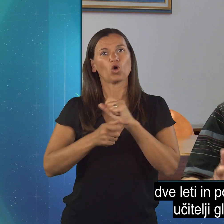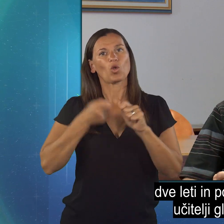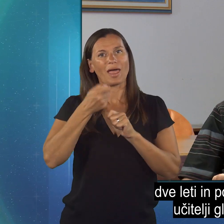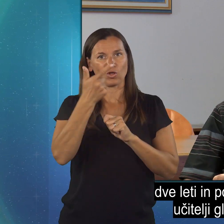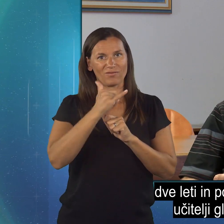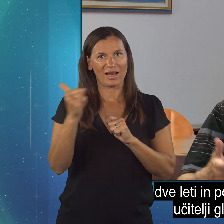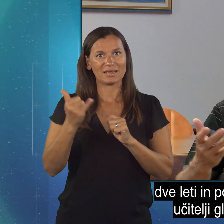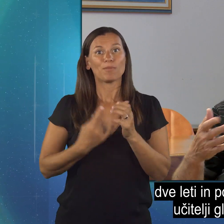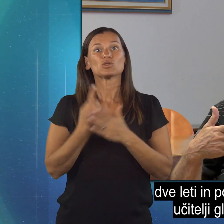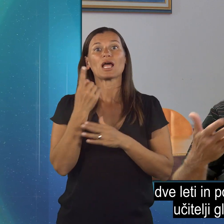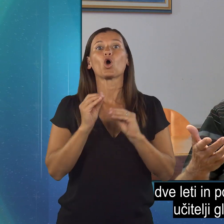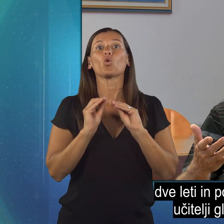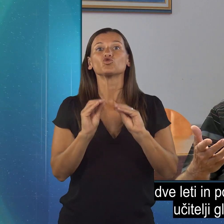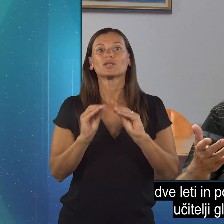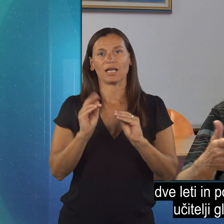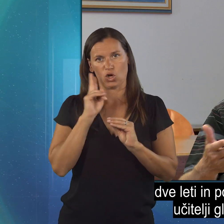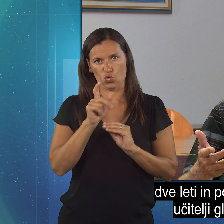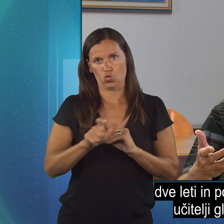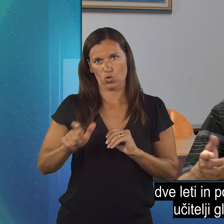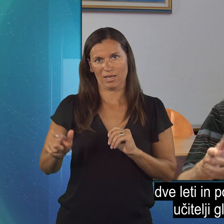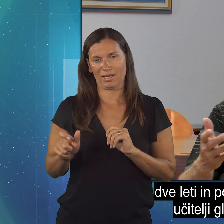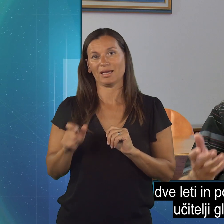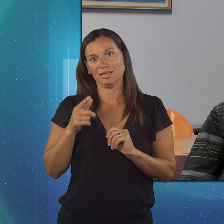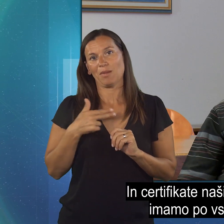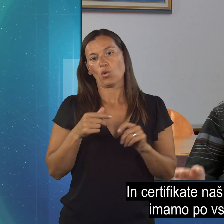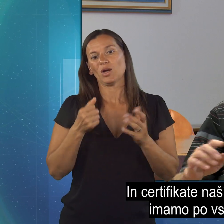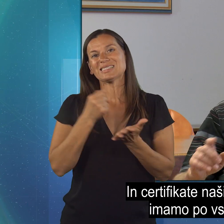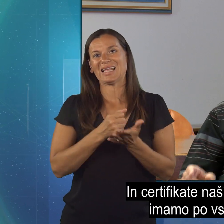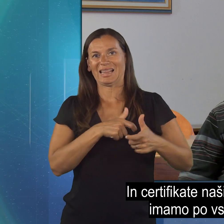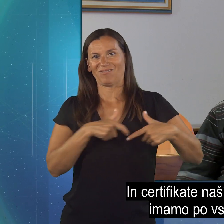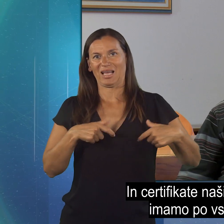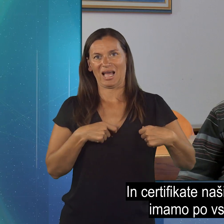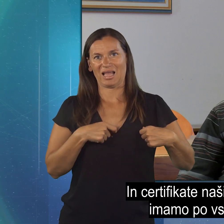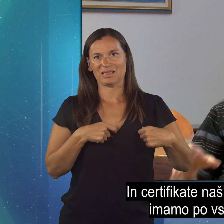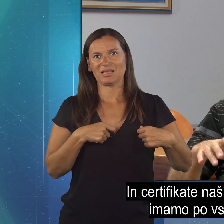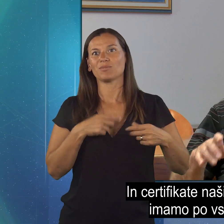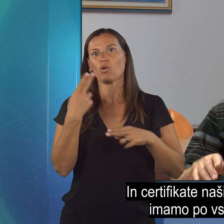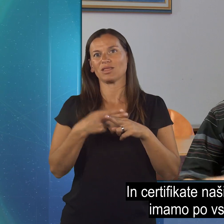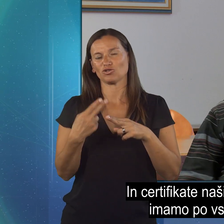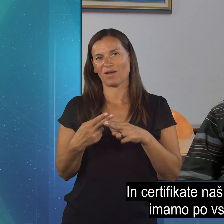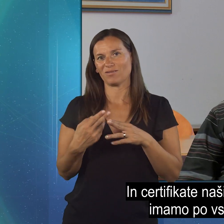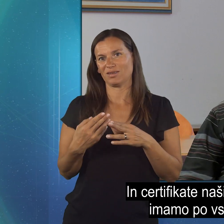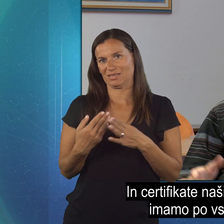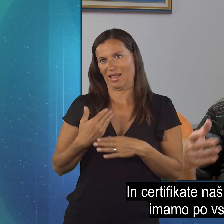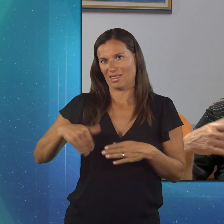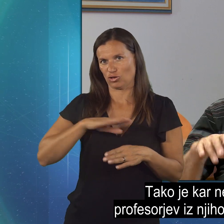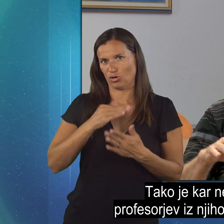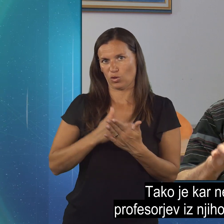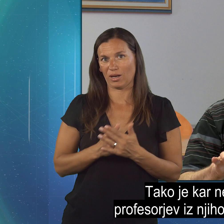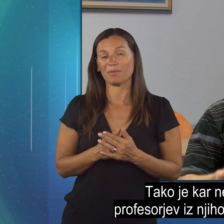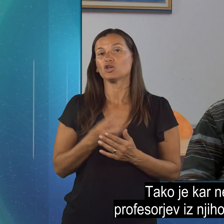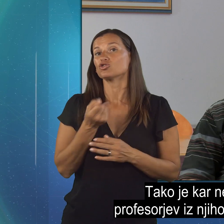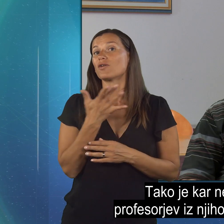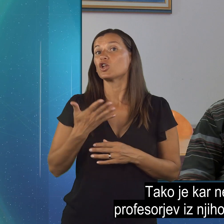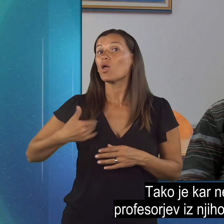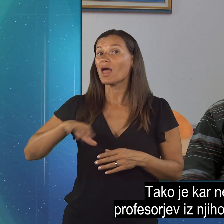additional 2 years and become a teacher of the deaf. And we have certification through the states in our own programs. So a number of